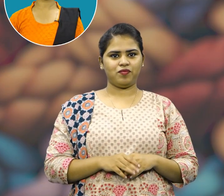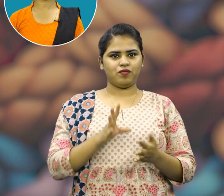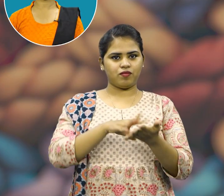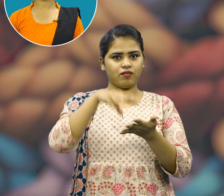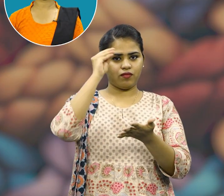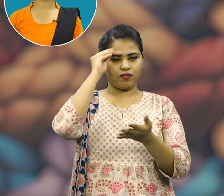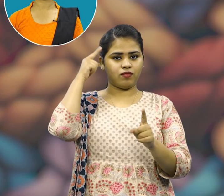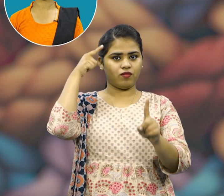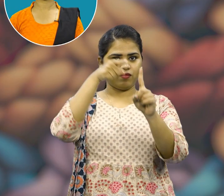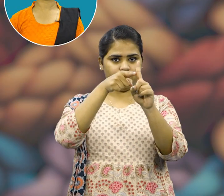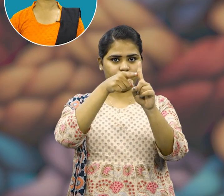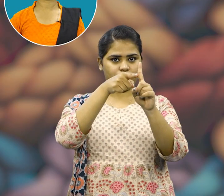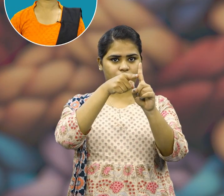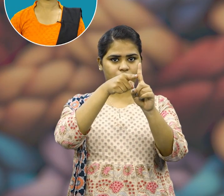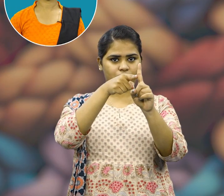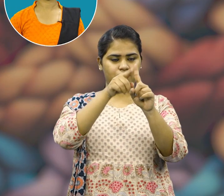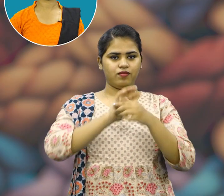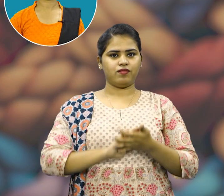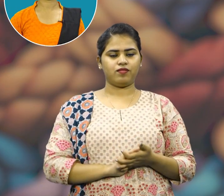Learning objectives.